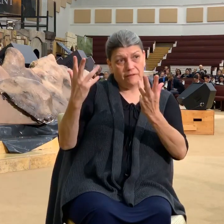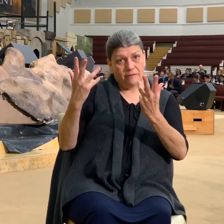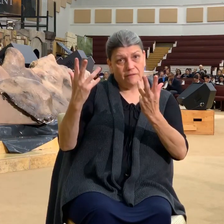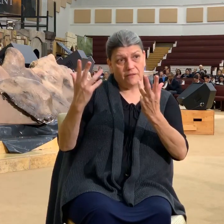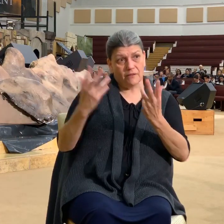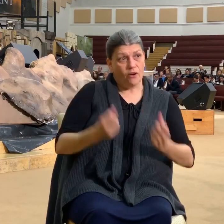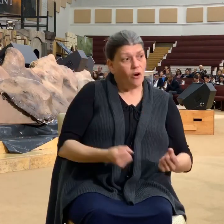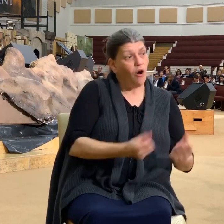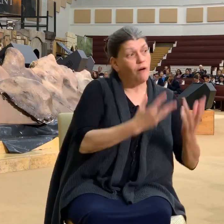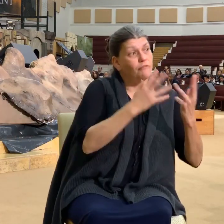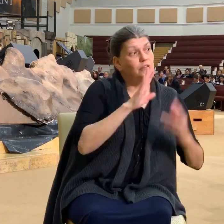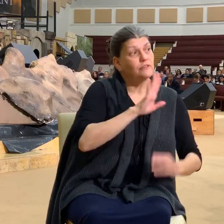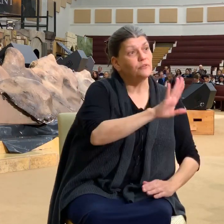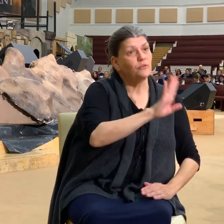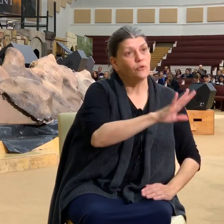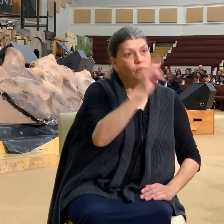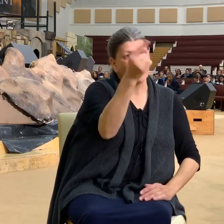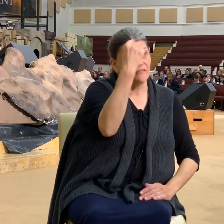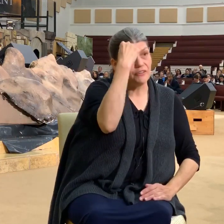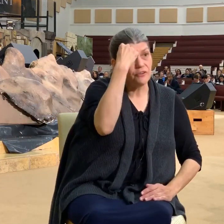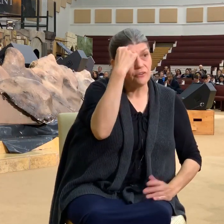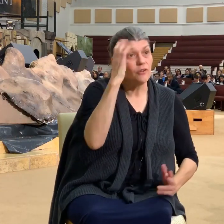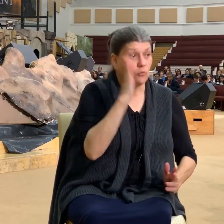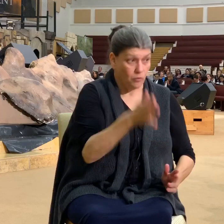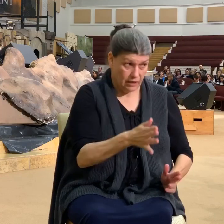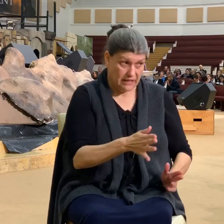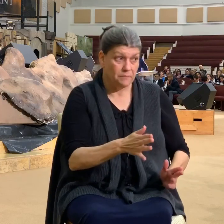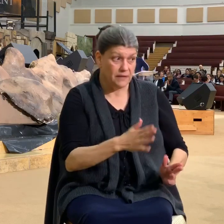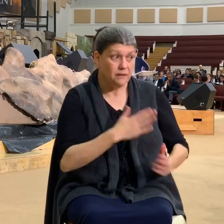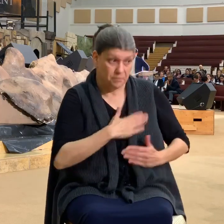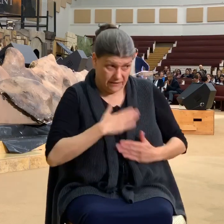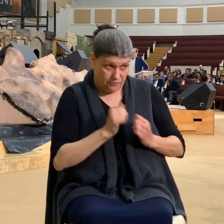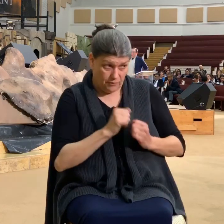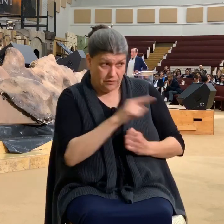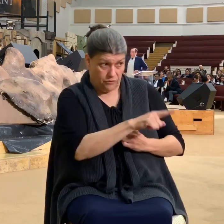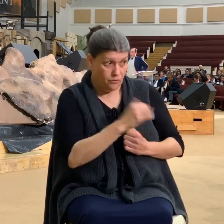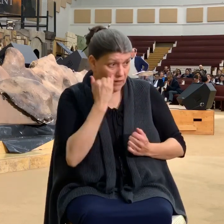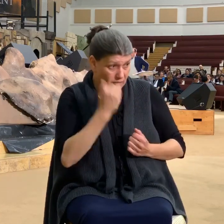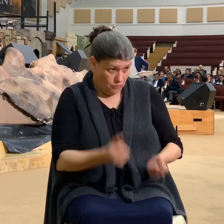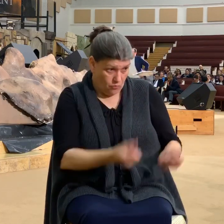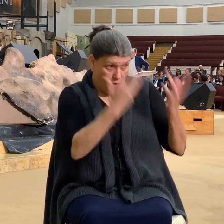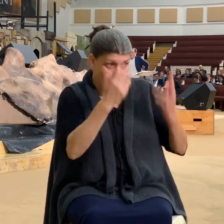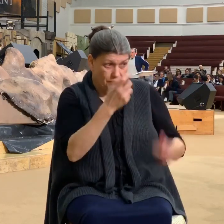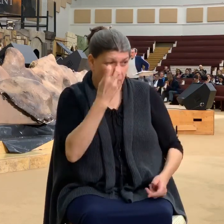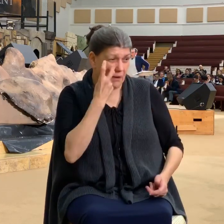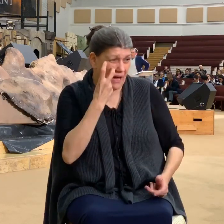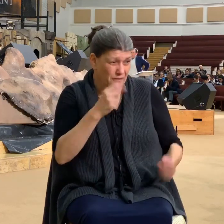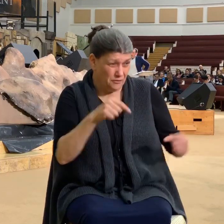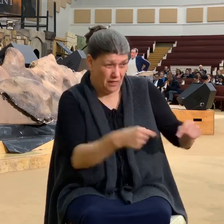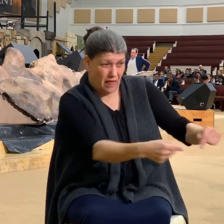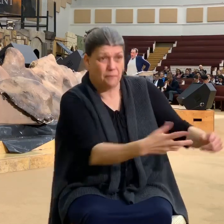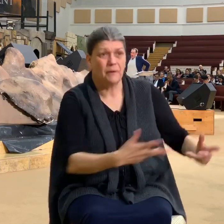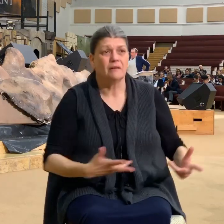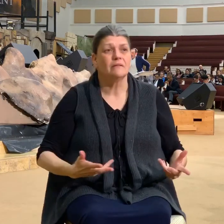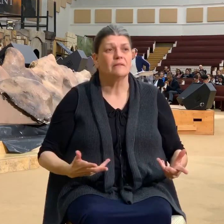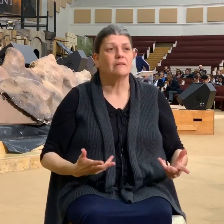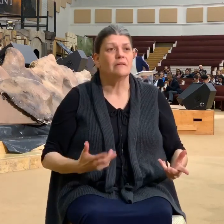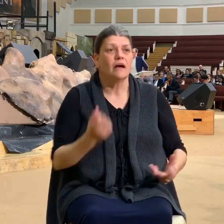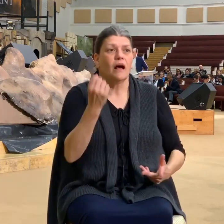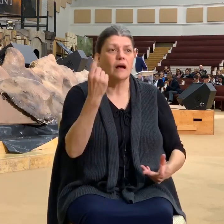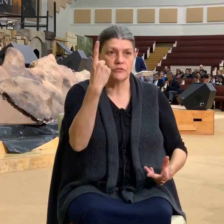unto thy governor. Will he be pleased with thee and accept thy person? Get the understanding. That's an Old